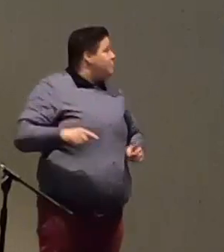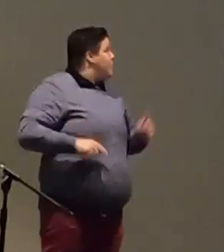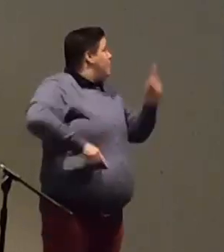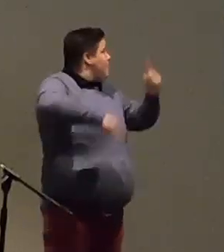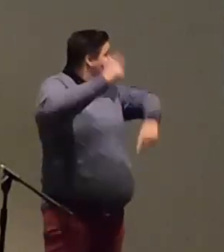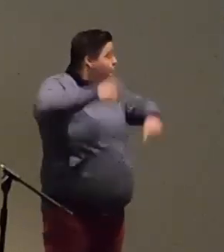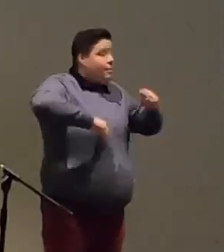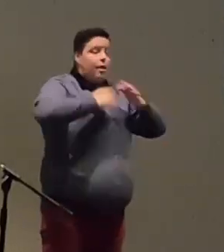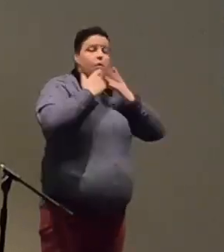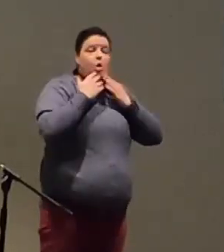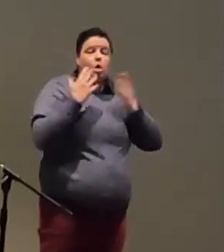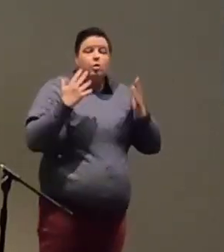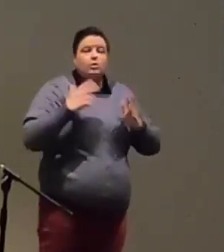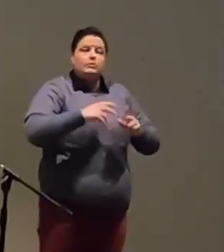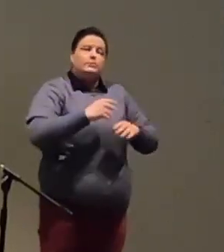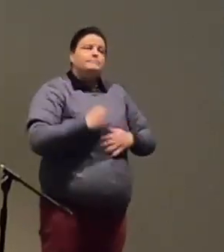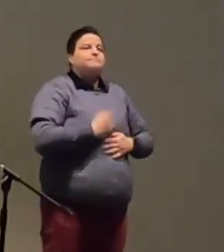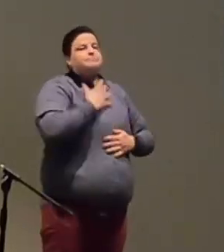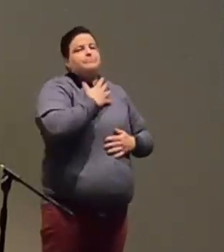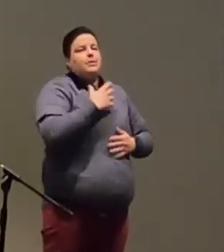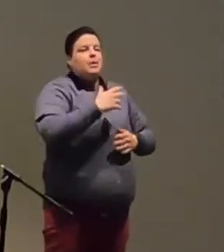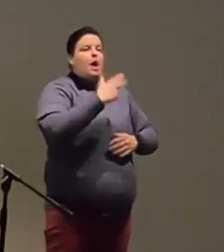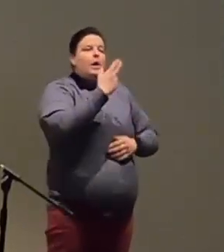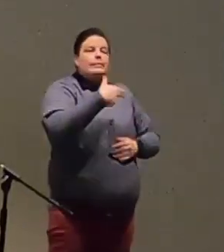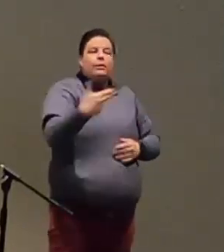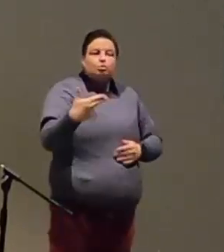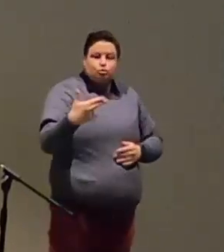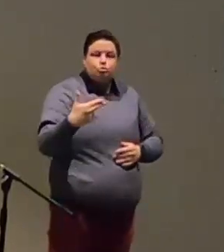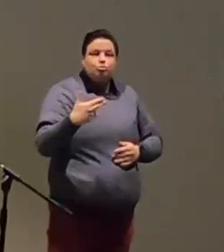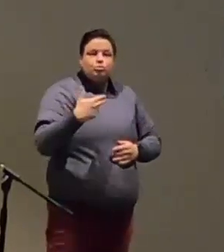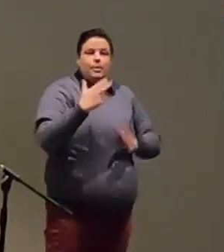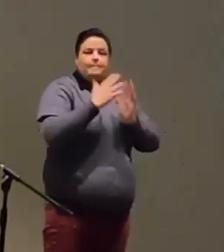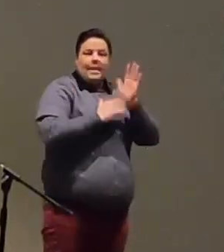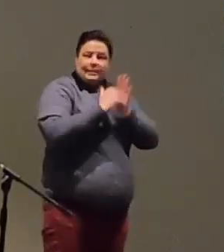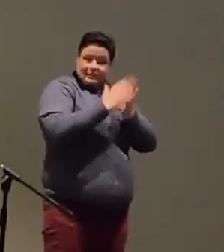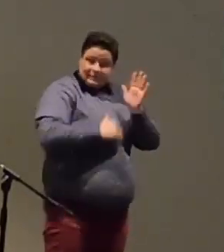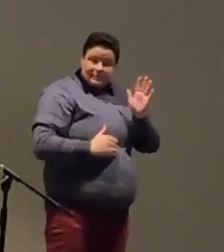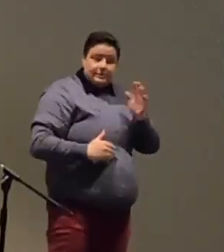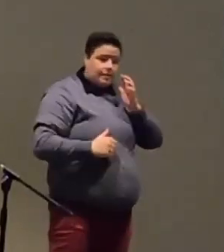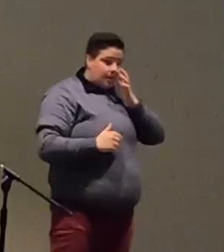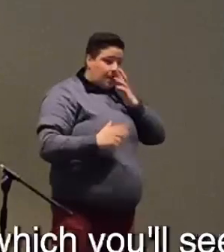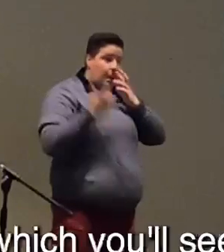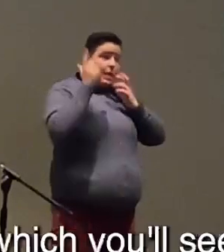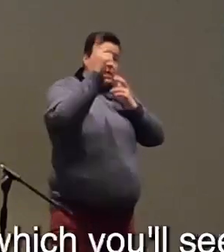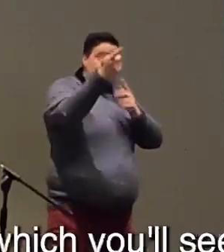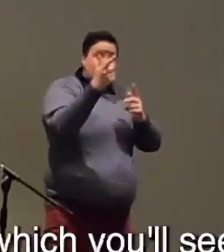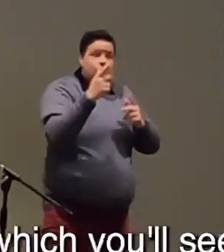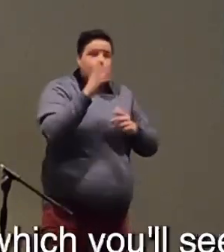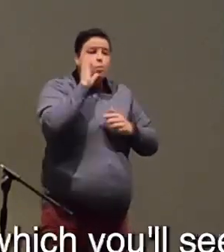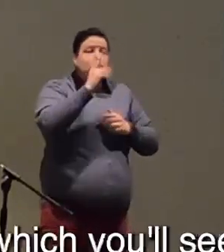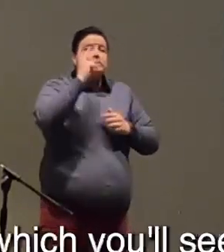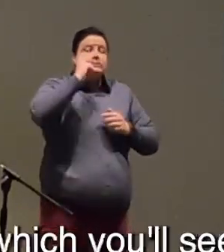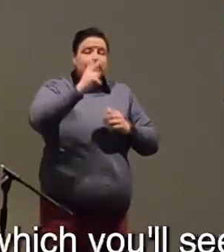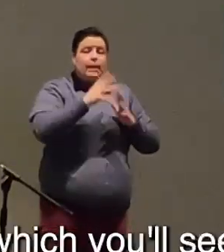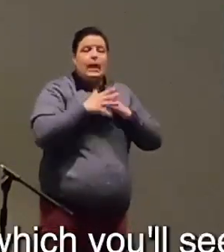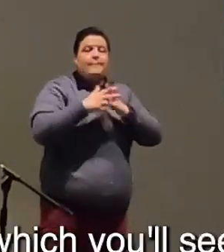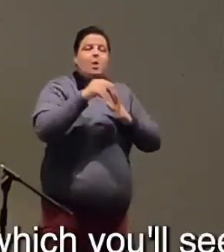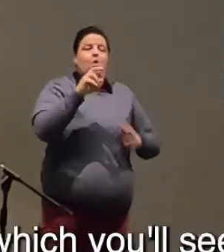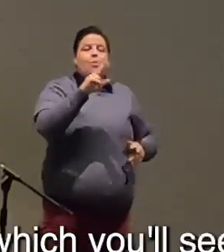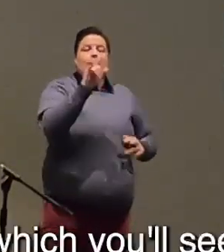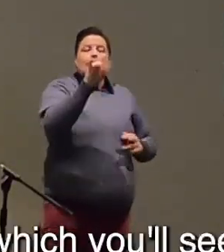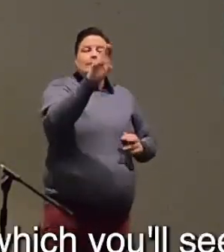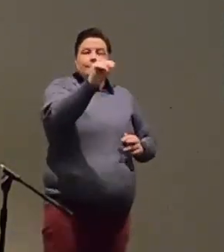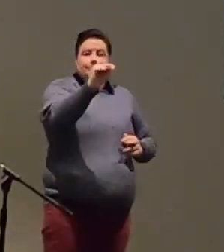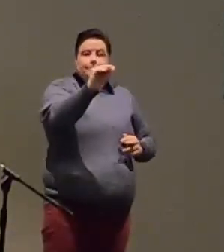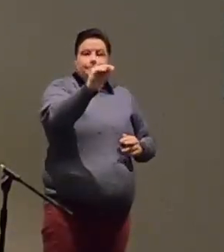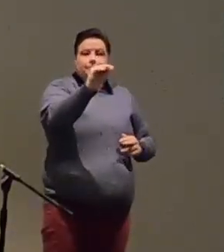palette are inspired by Dutch paintings Glacken saw while in Europe. And his later work, which you'll see in the American Realism